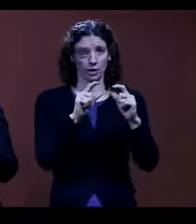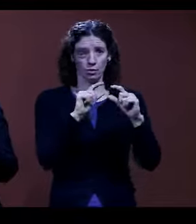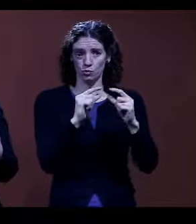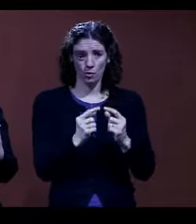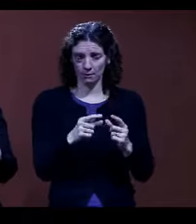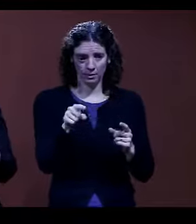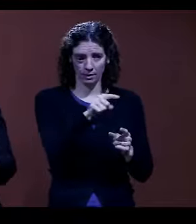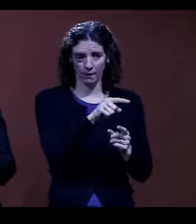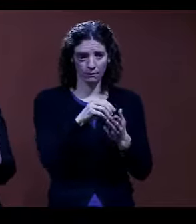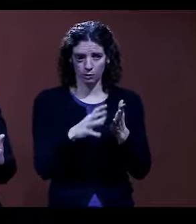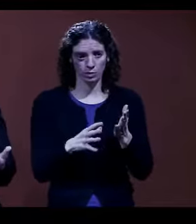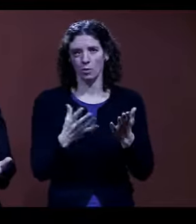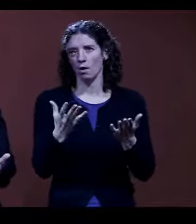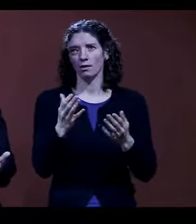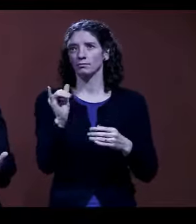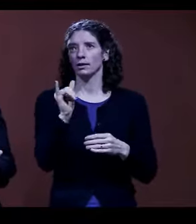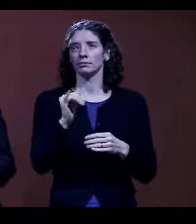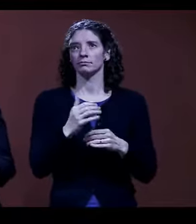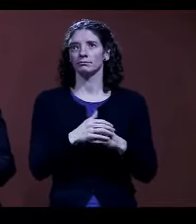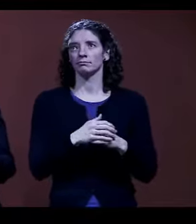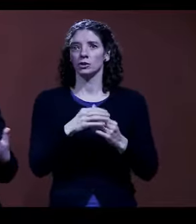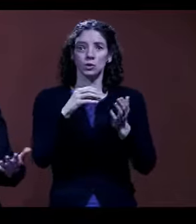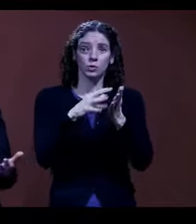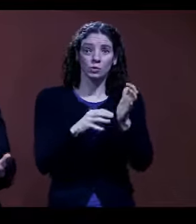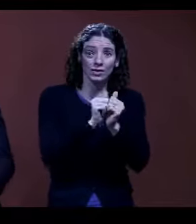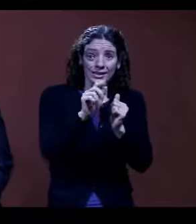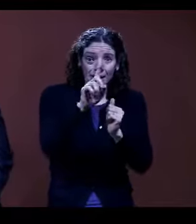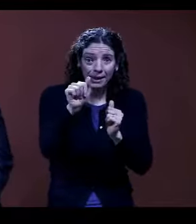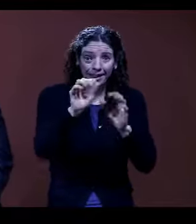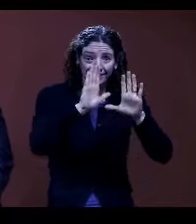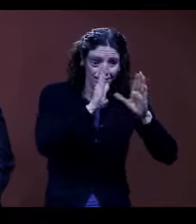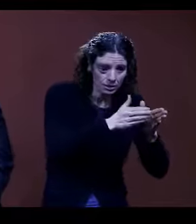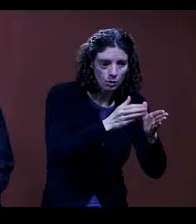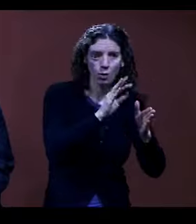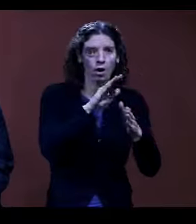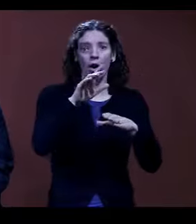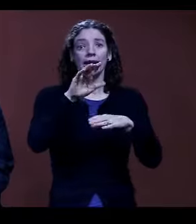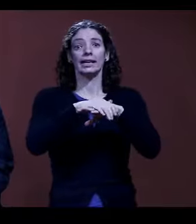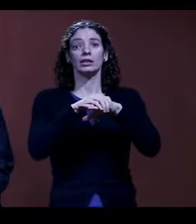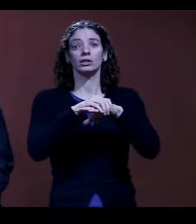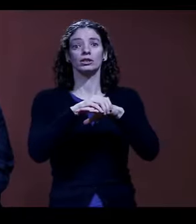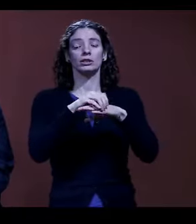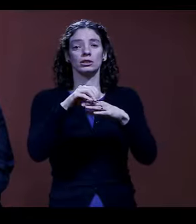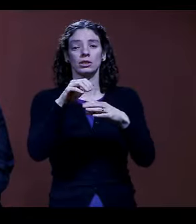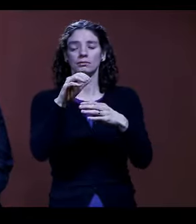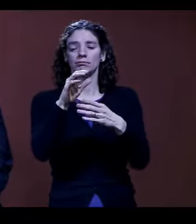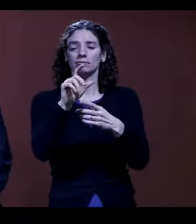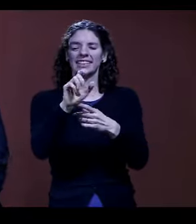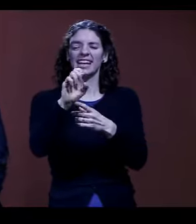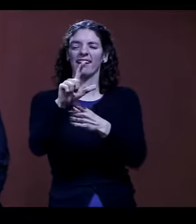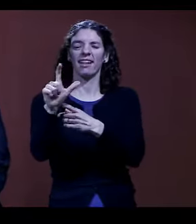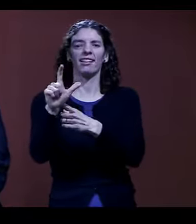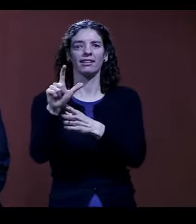or just like students with disabilities or English language learners. They would do it for all students.